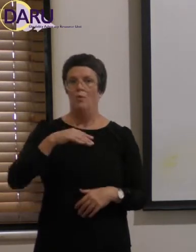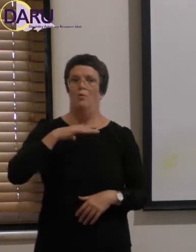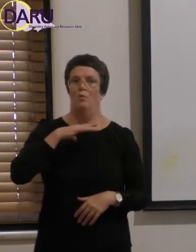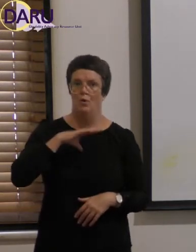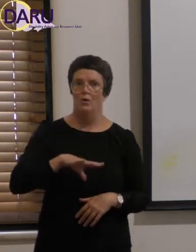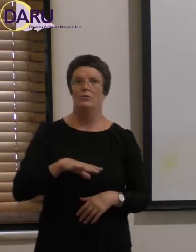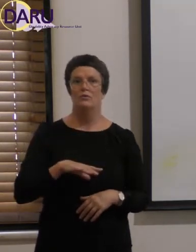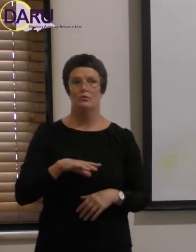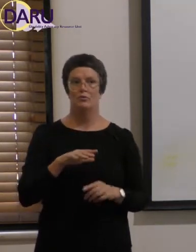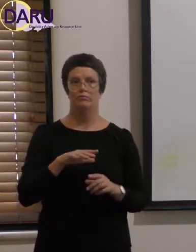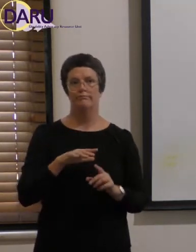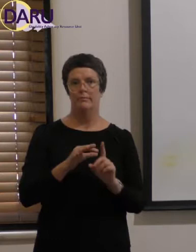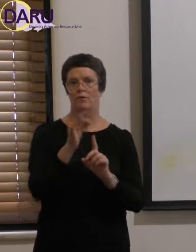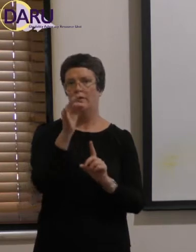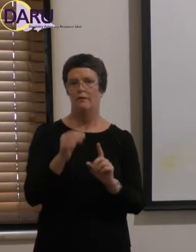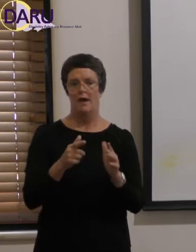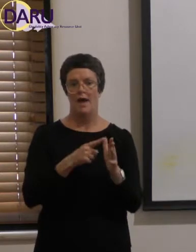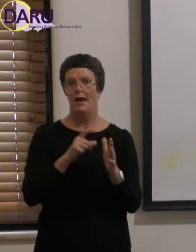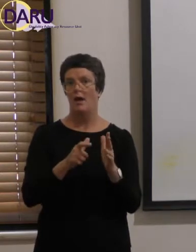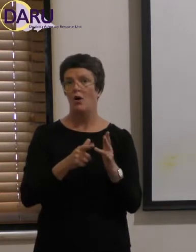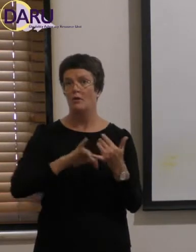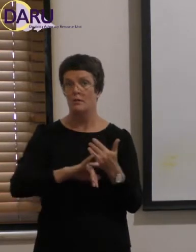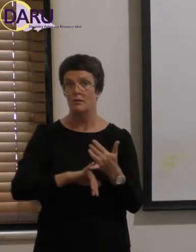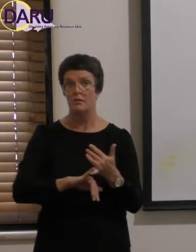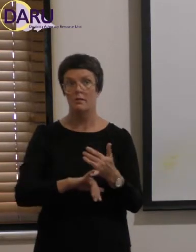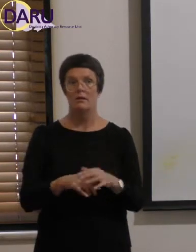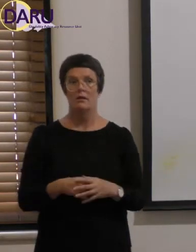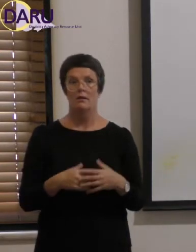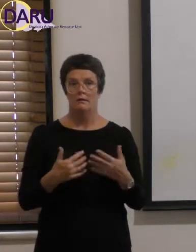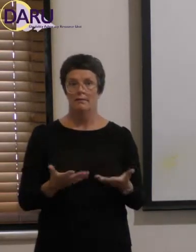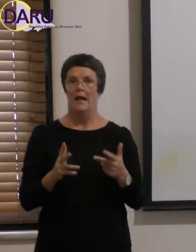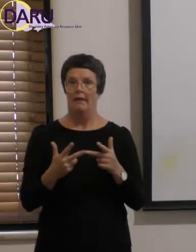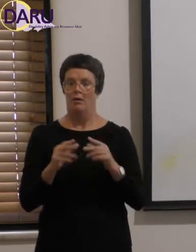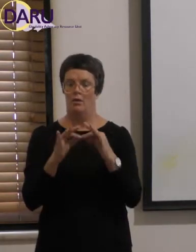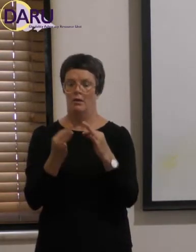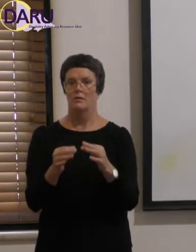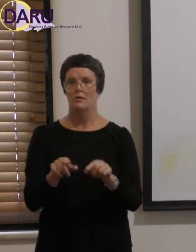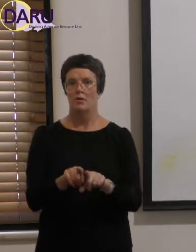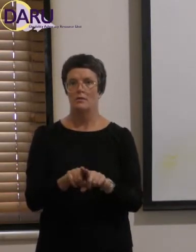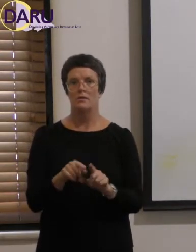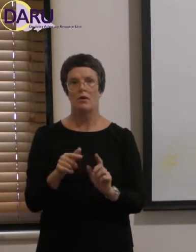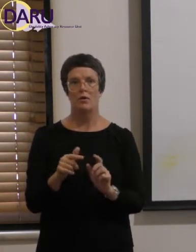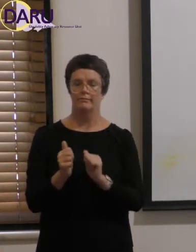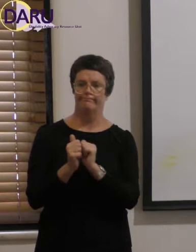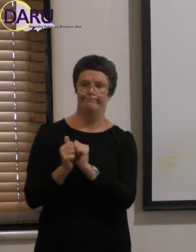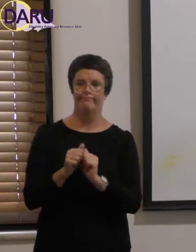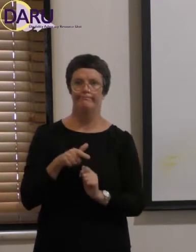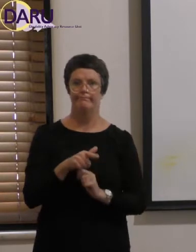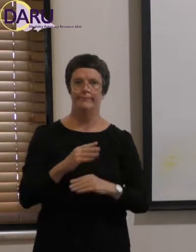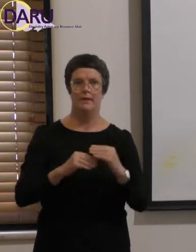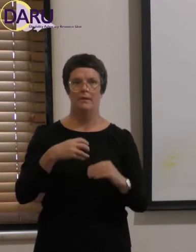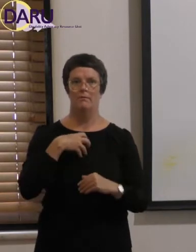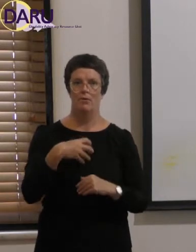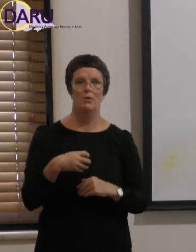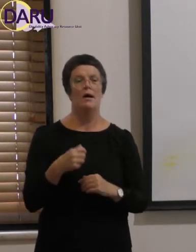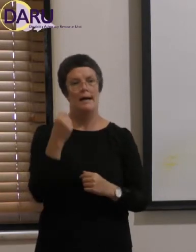You know, ACOS, or VCOS, we're here today. So other people are actually getting a greater understanding of the direct experience of